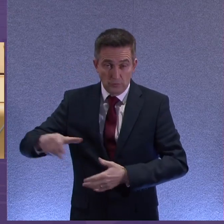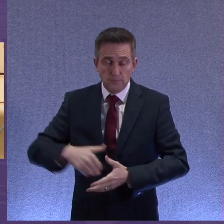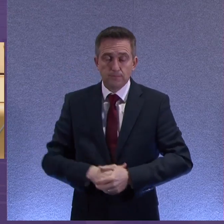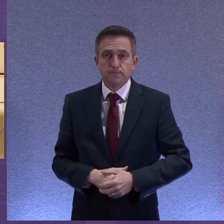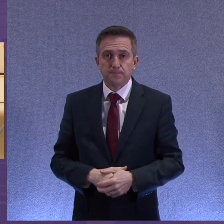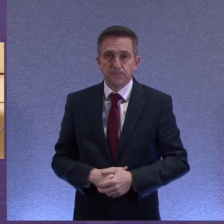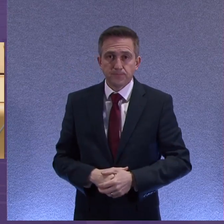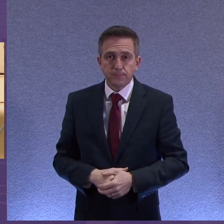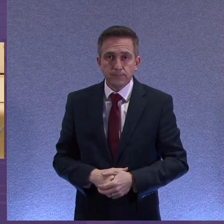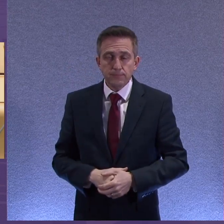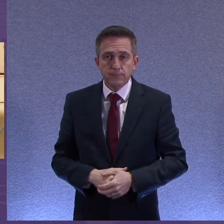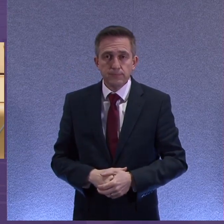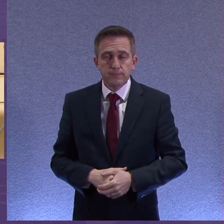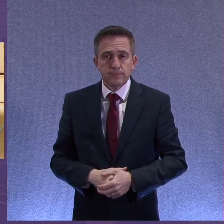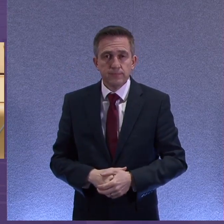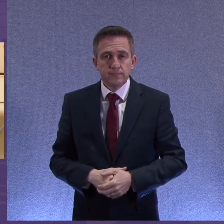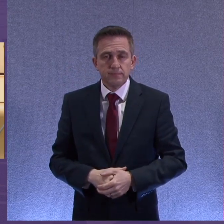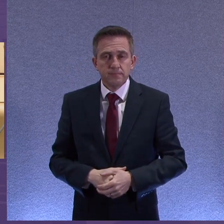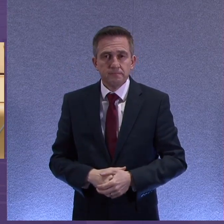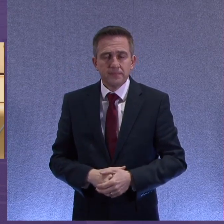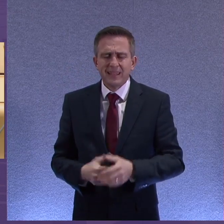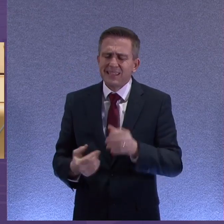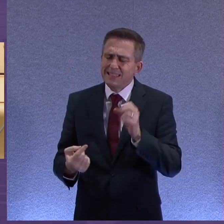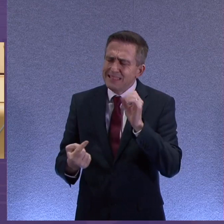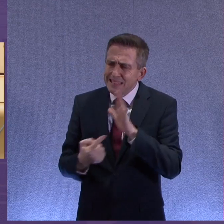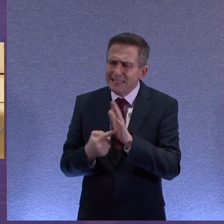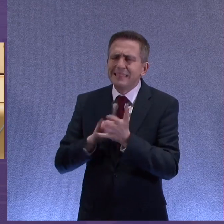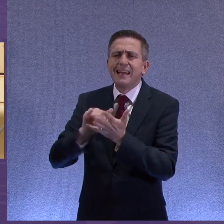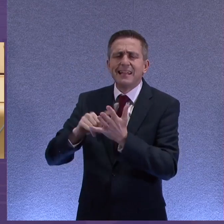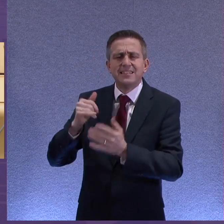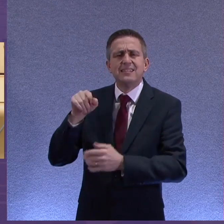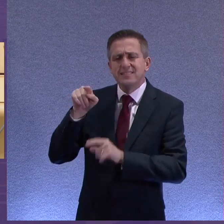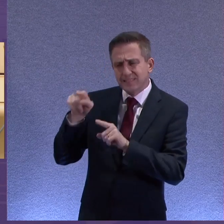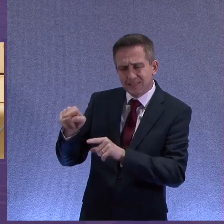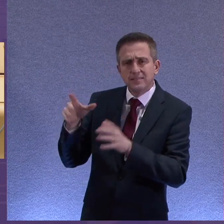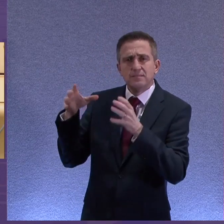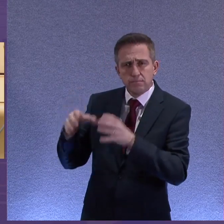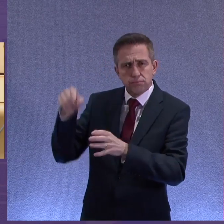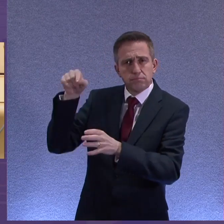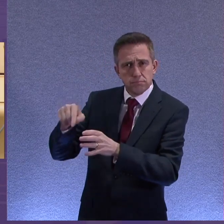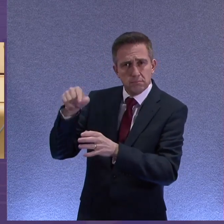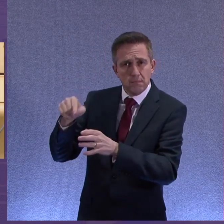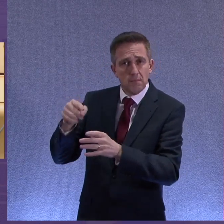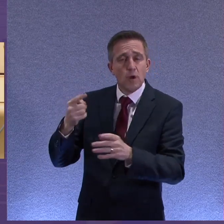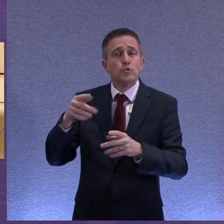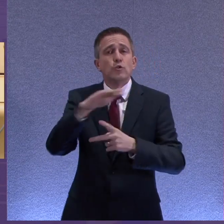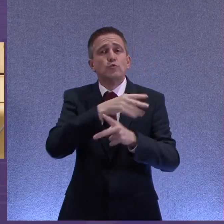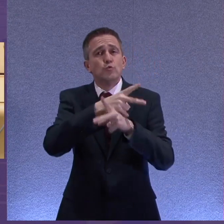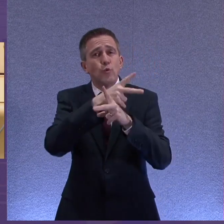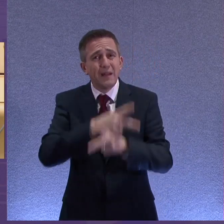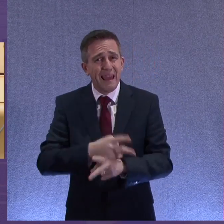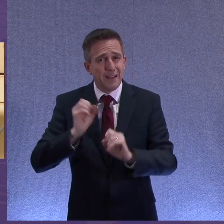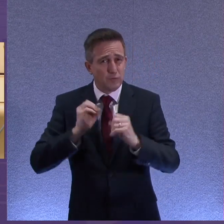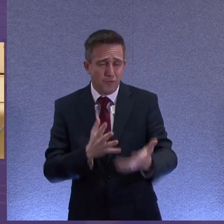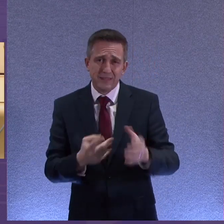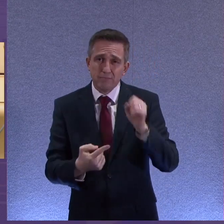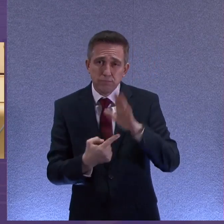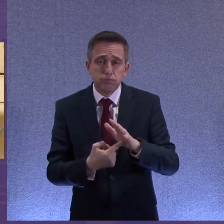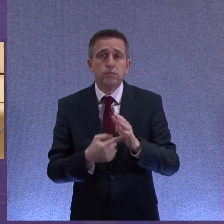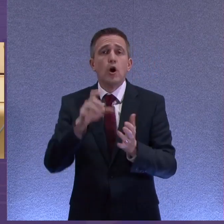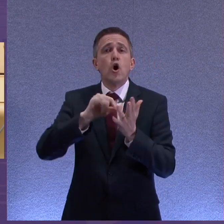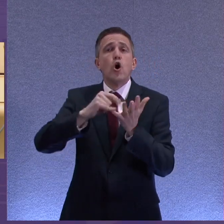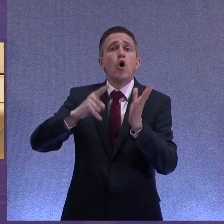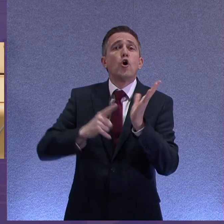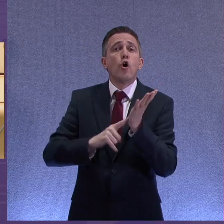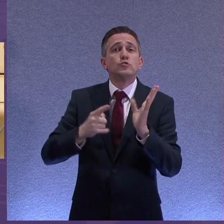isn't just our NHS that is integral to responding to this virus, so too is social care. With COSLA,